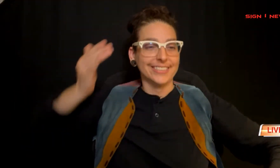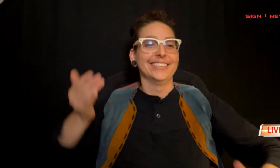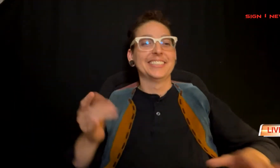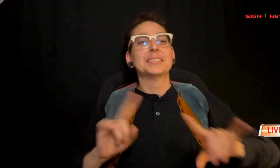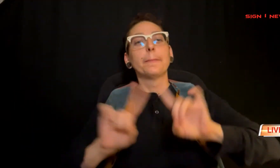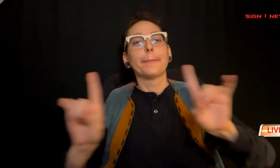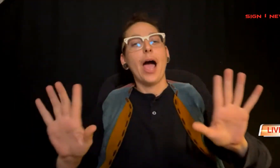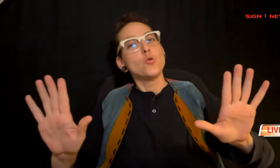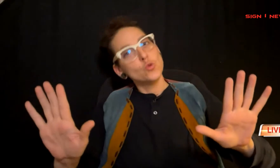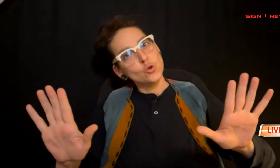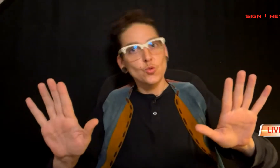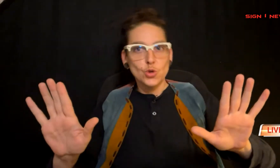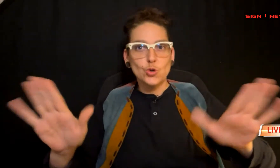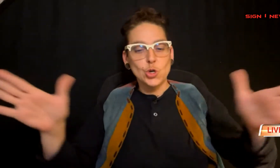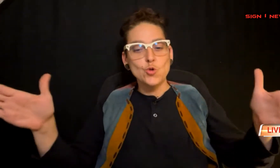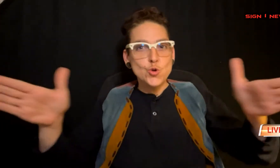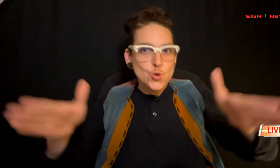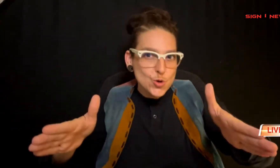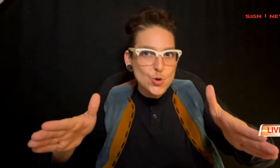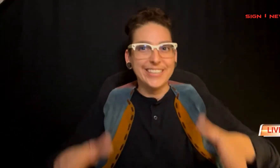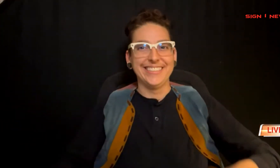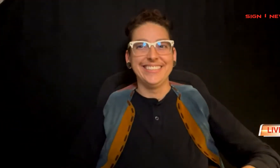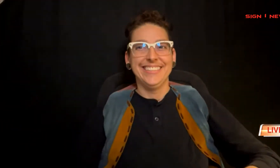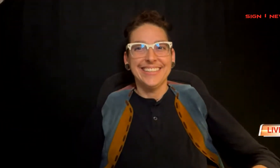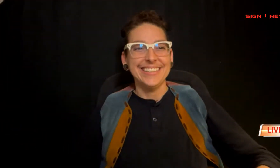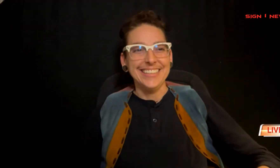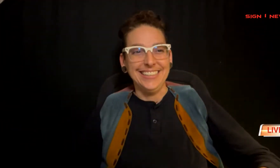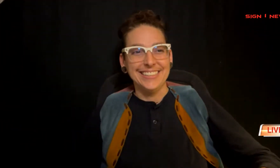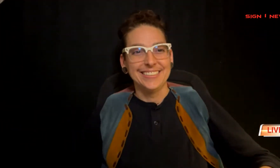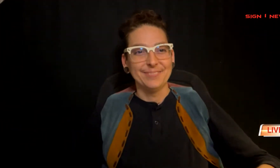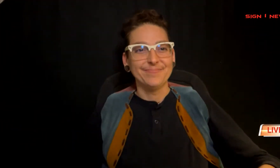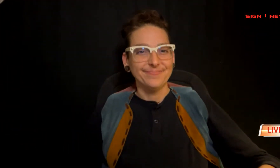just with all of my knowledge, but I'll keep it short.